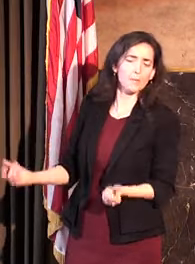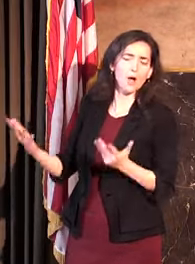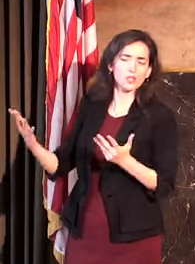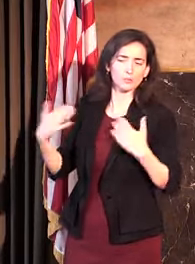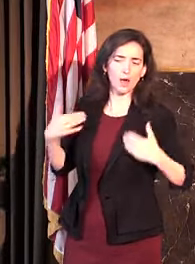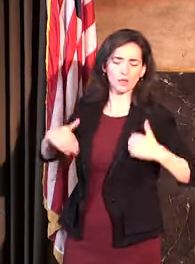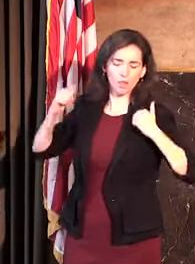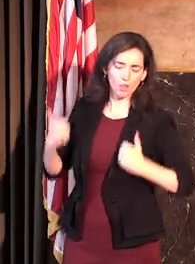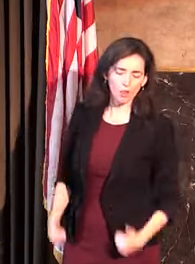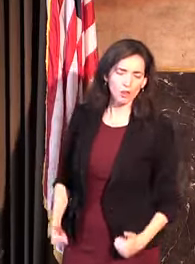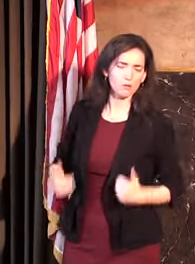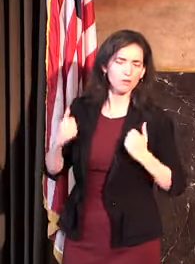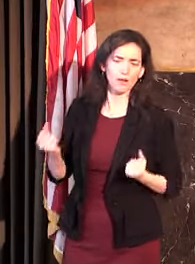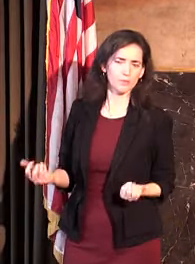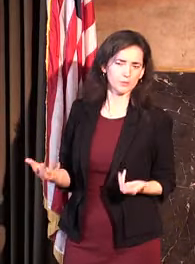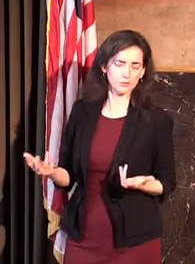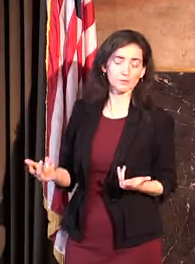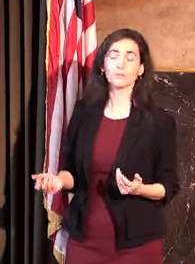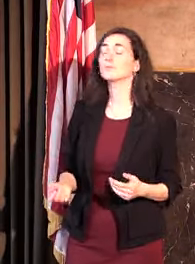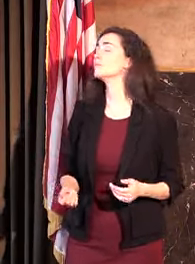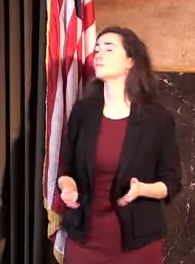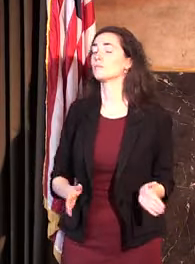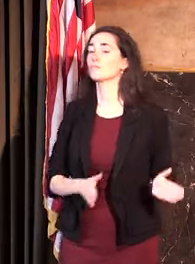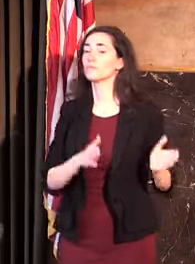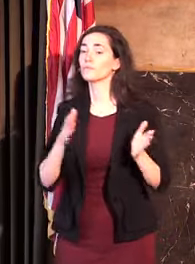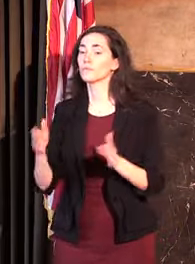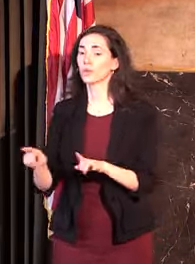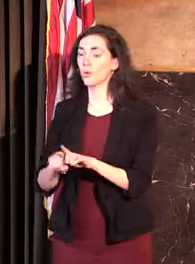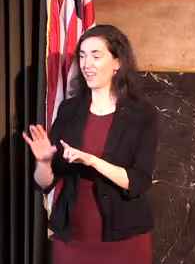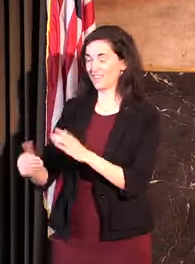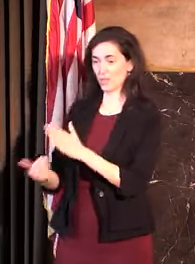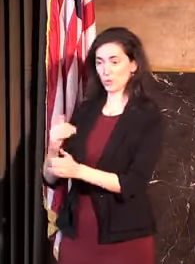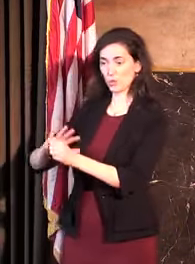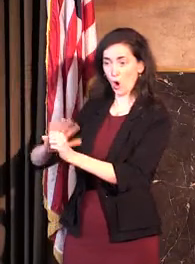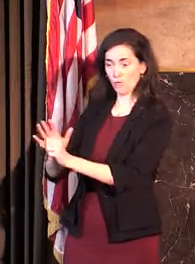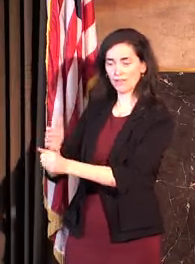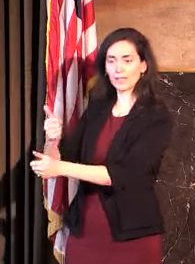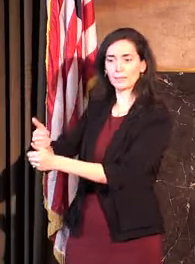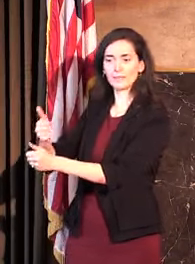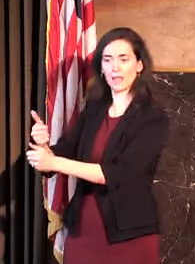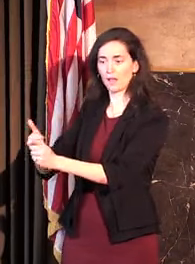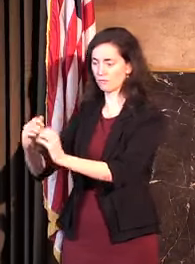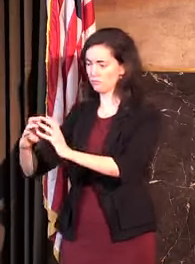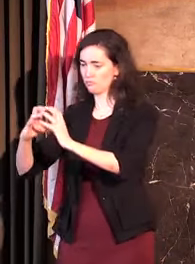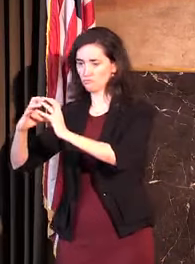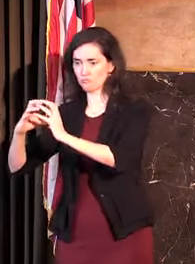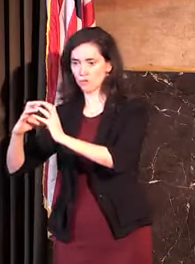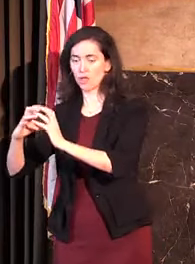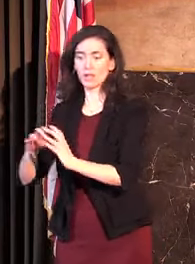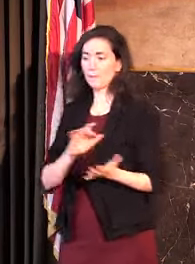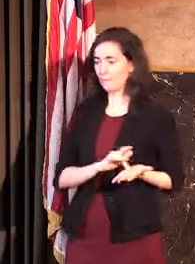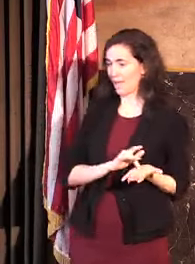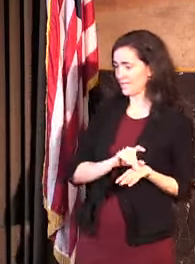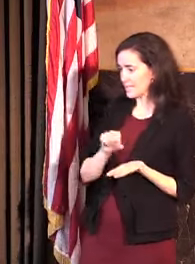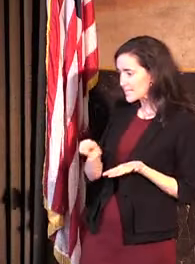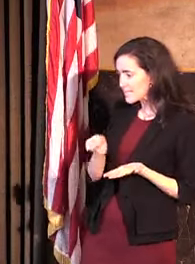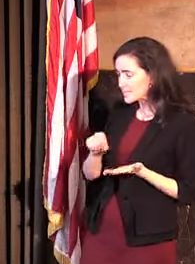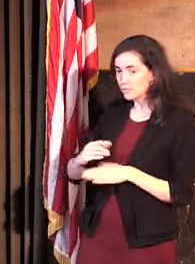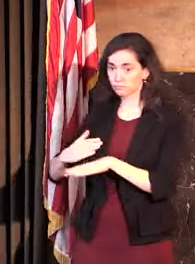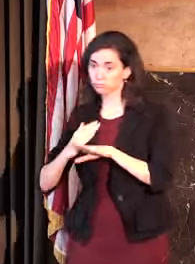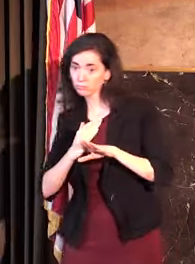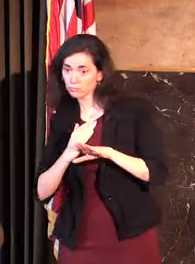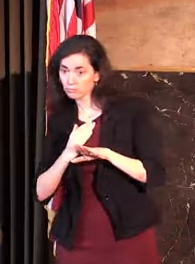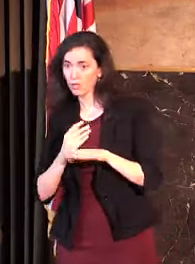the degree to which this new variant may be resistant to our therapeutics, meaning our